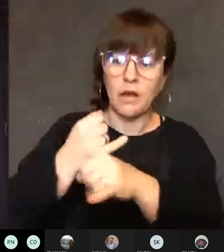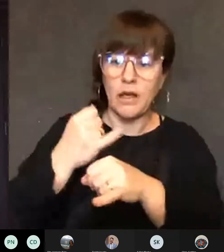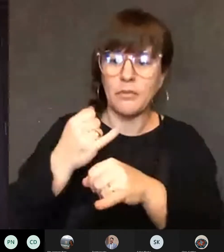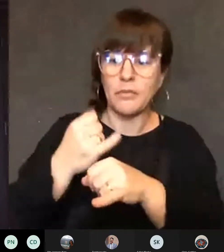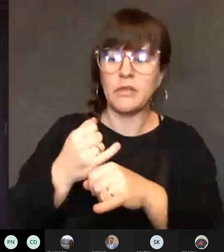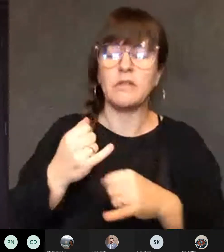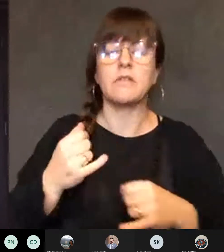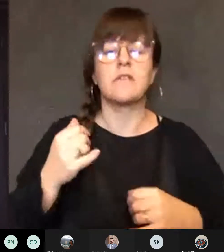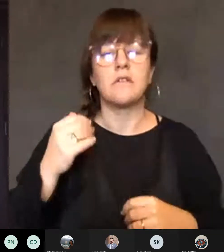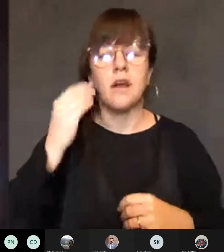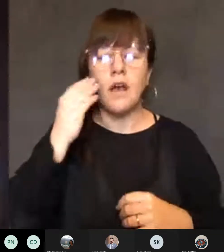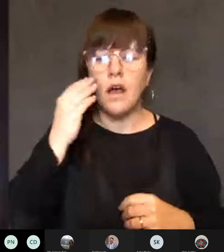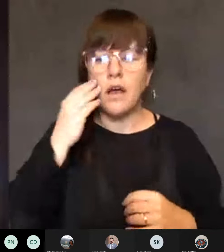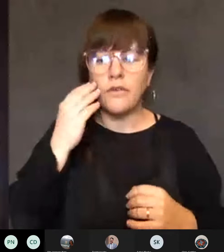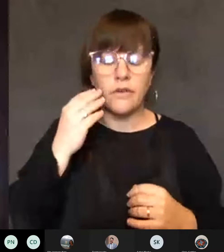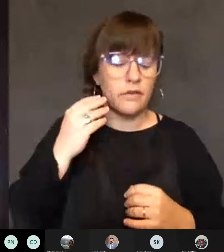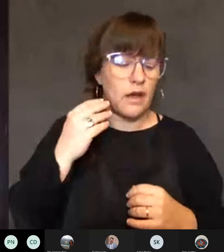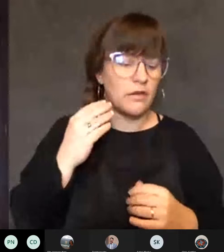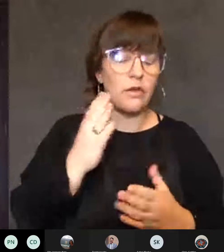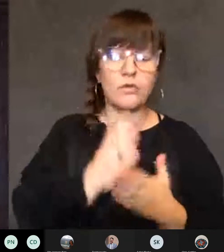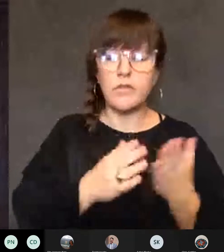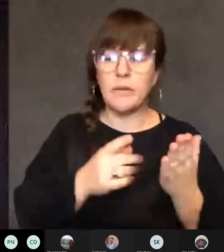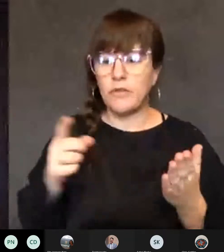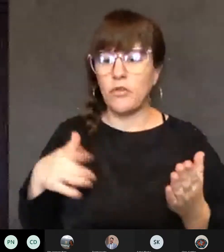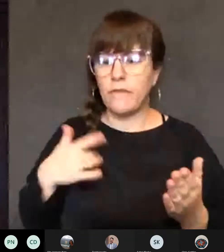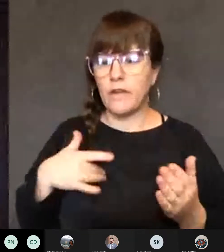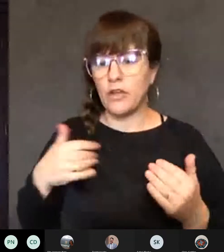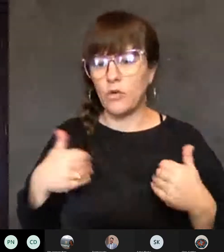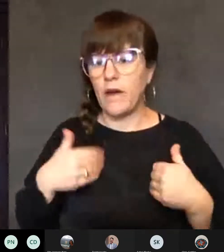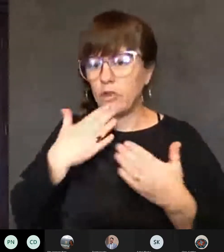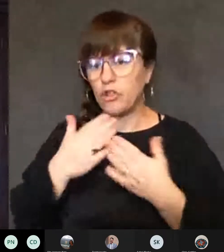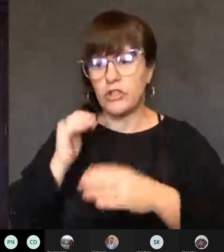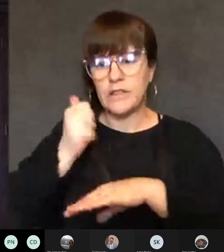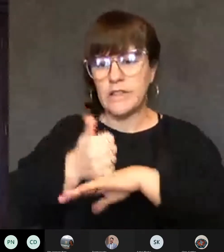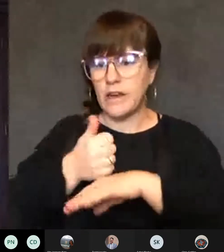have a better setup in their office and they need to do that. That's okay.